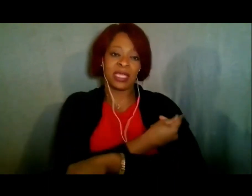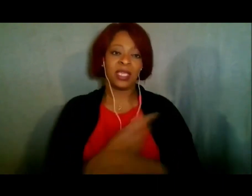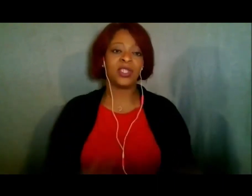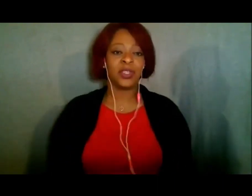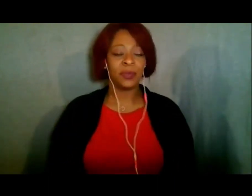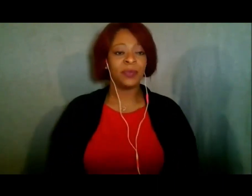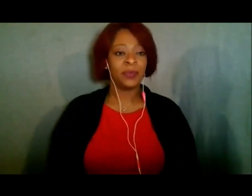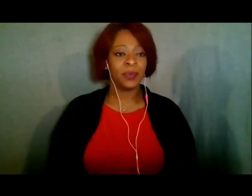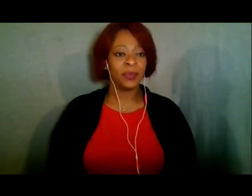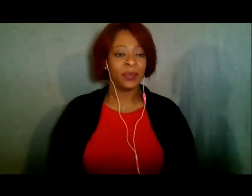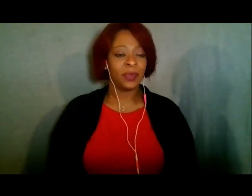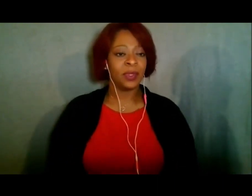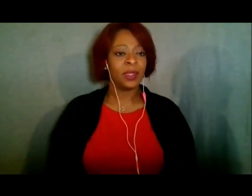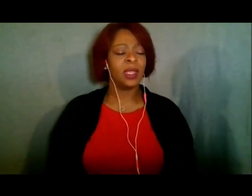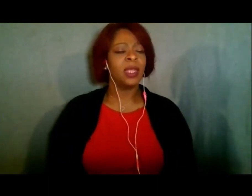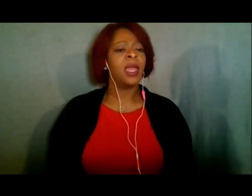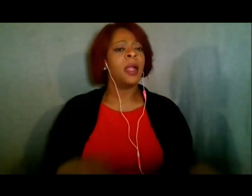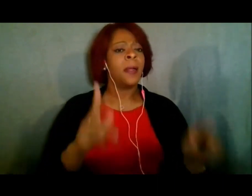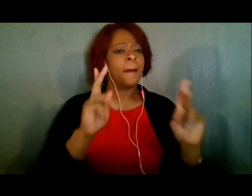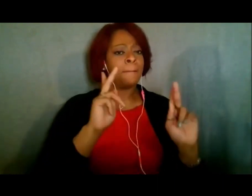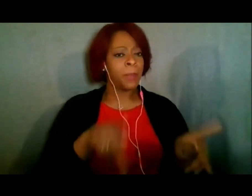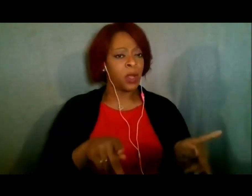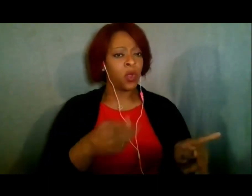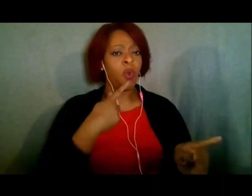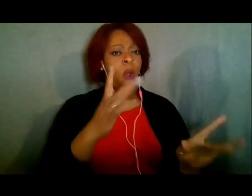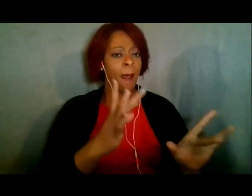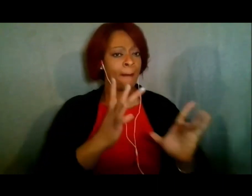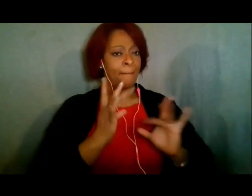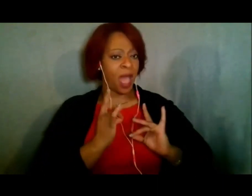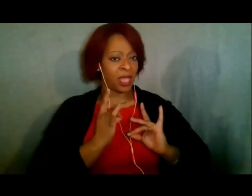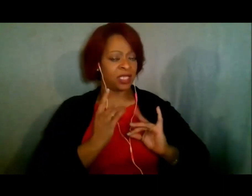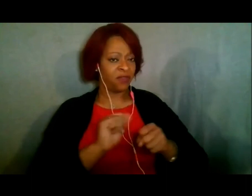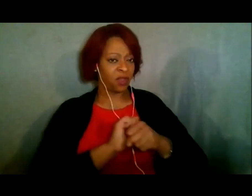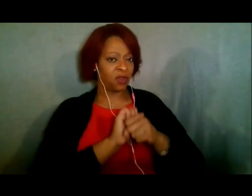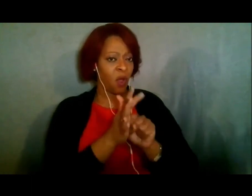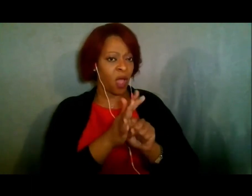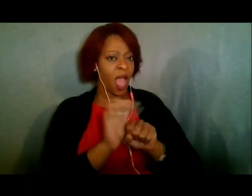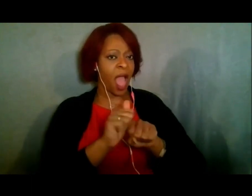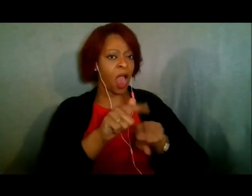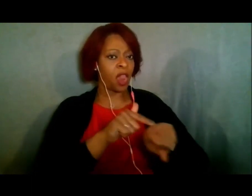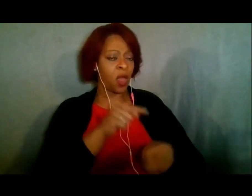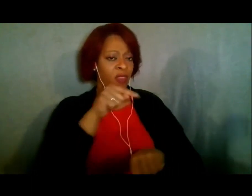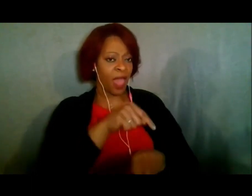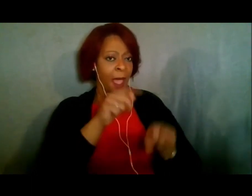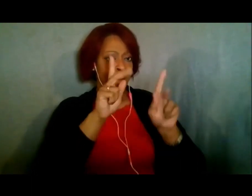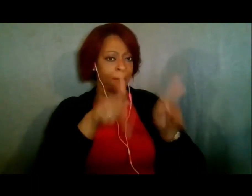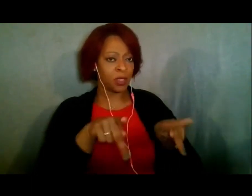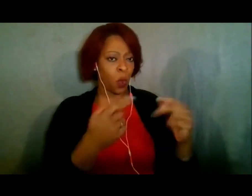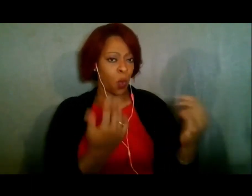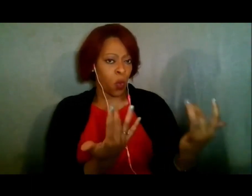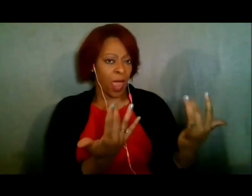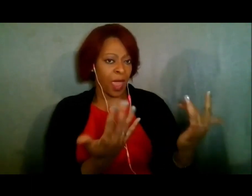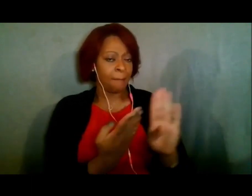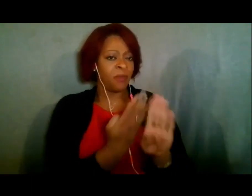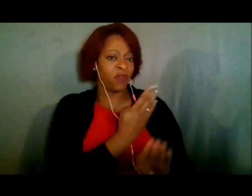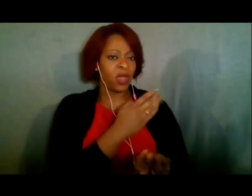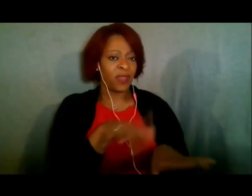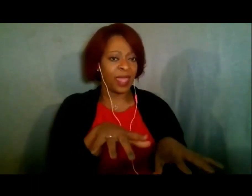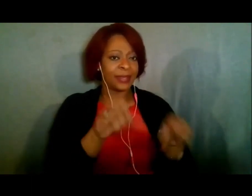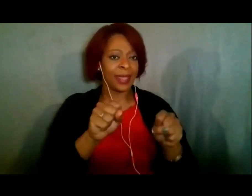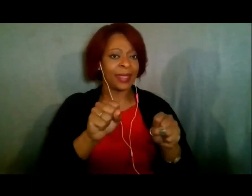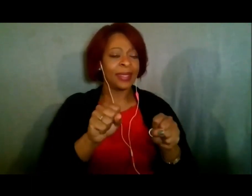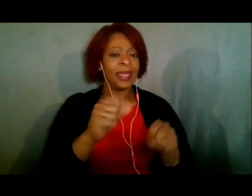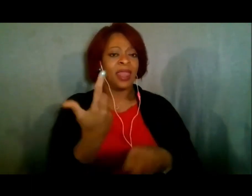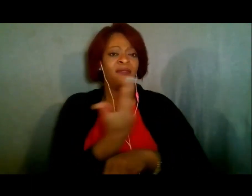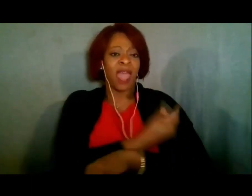If a person has tested positive for COVID-19, how long then should that person wait before they can take the